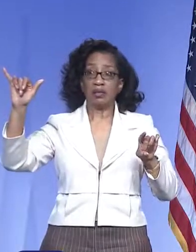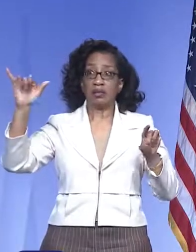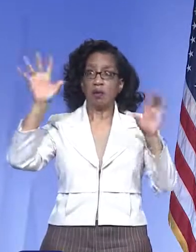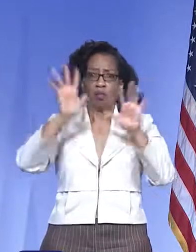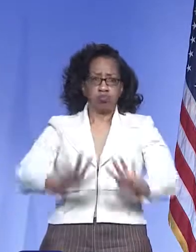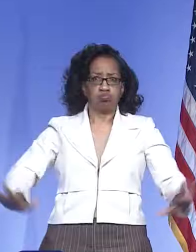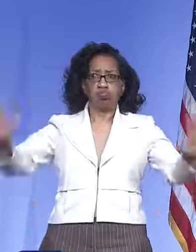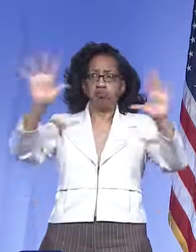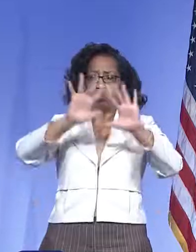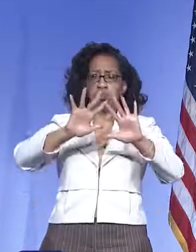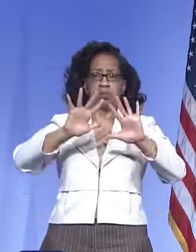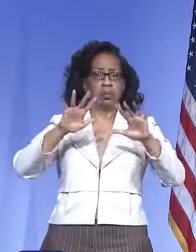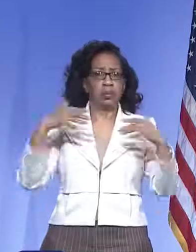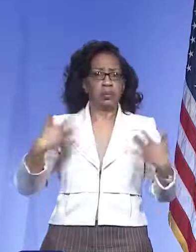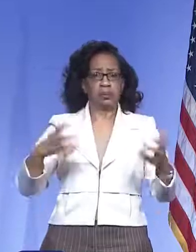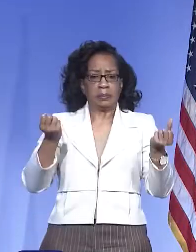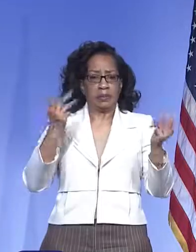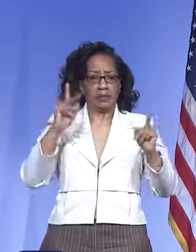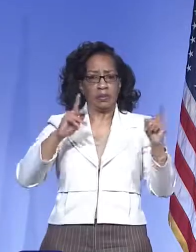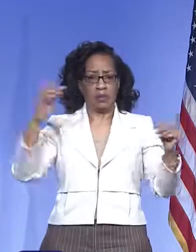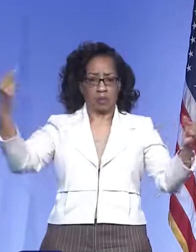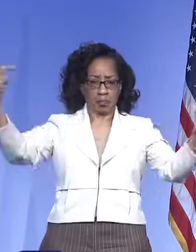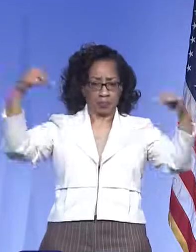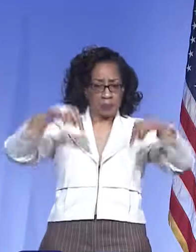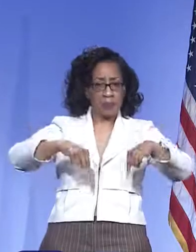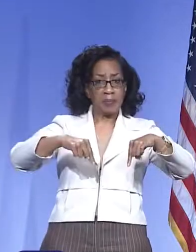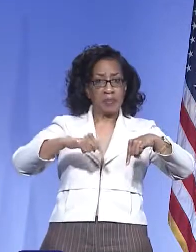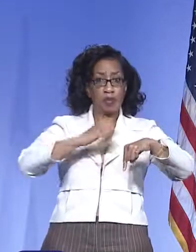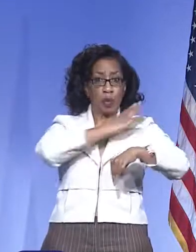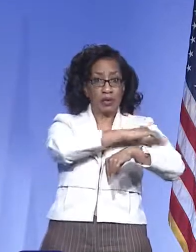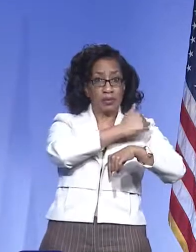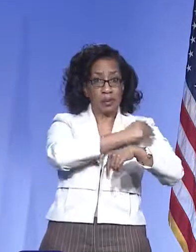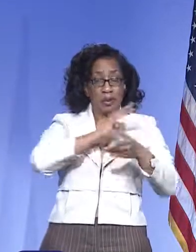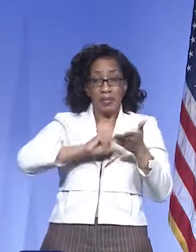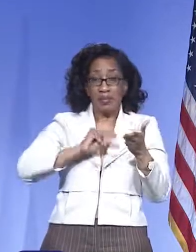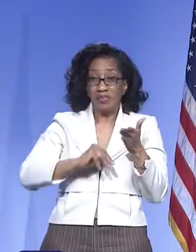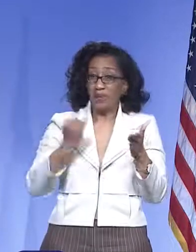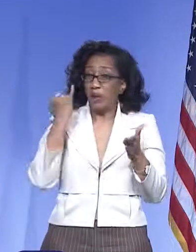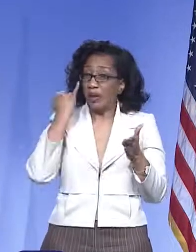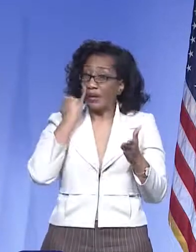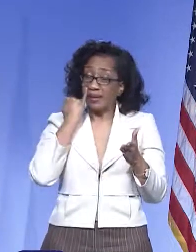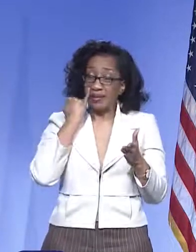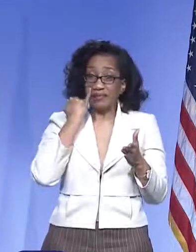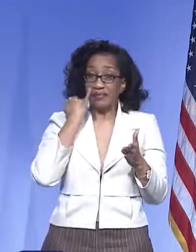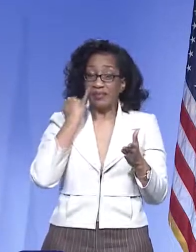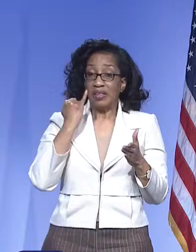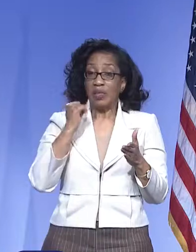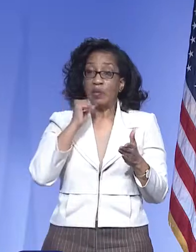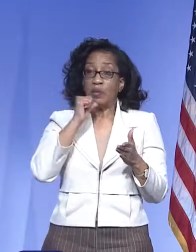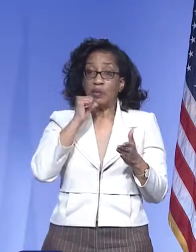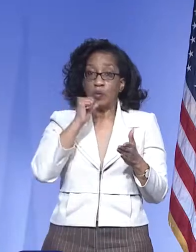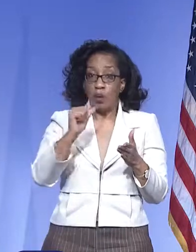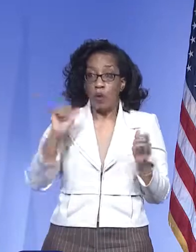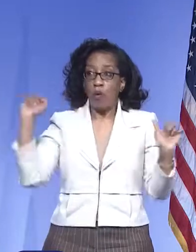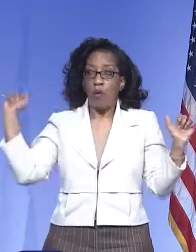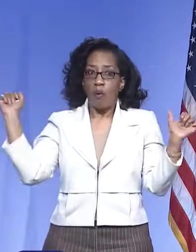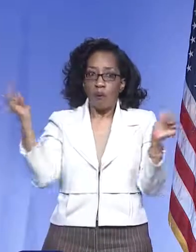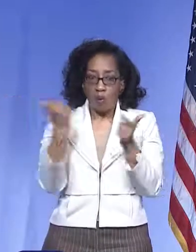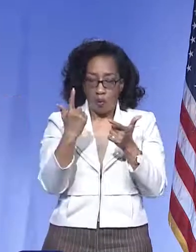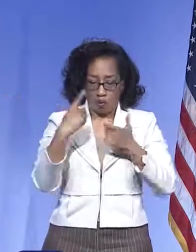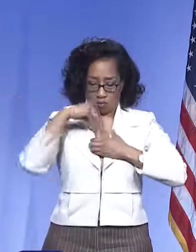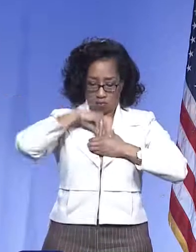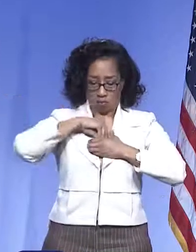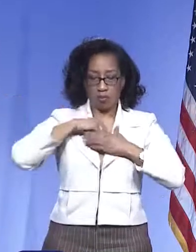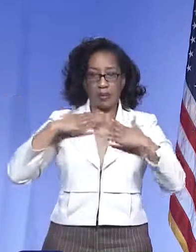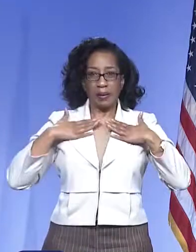we'll continue to see cases if we don't achieve herd immunity throughout the region, not just in